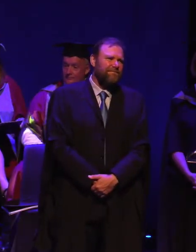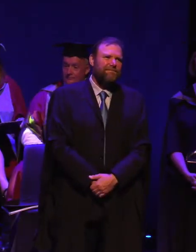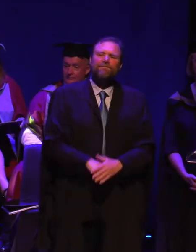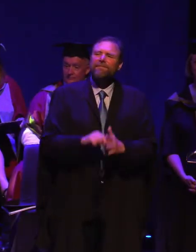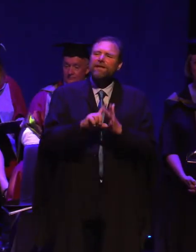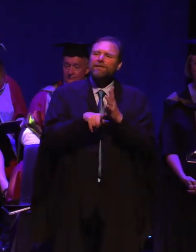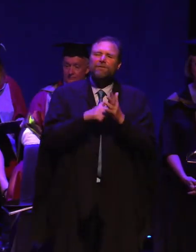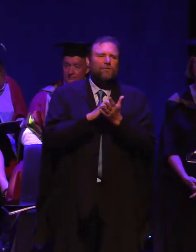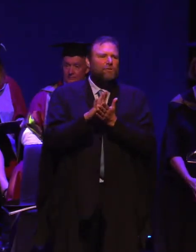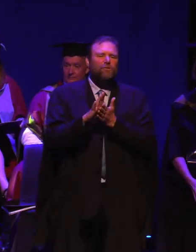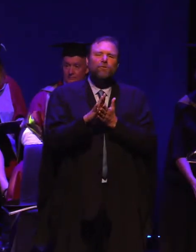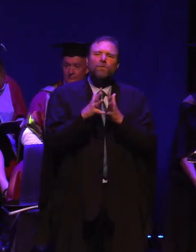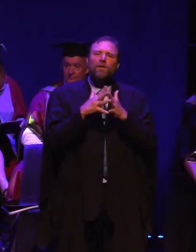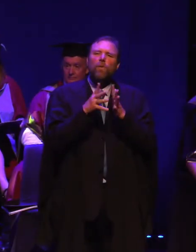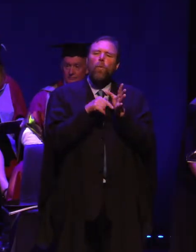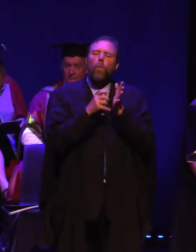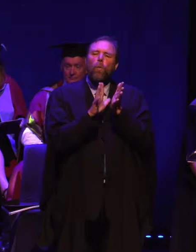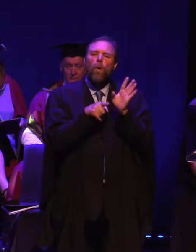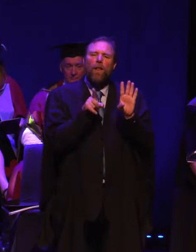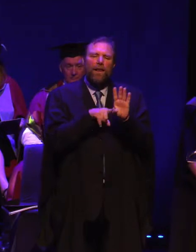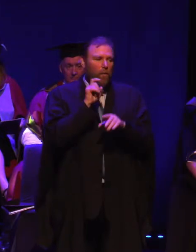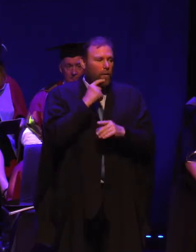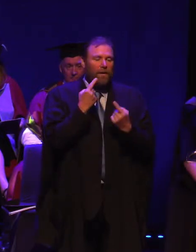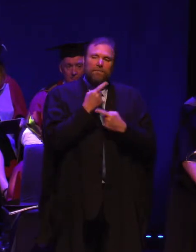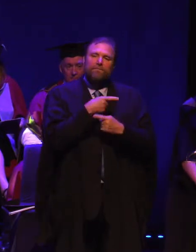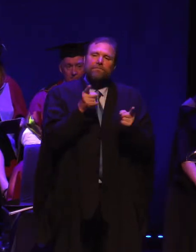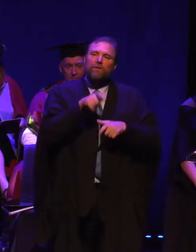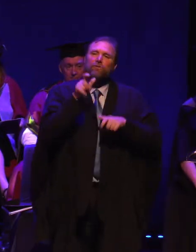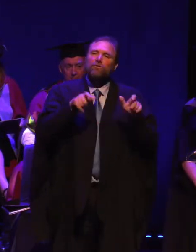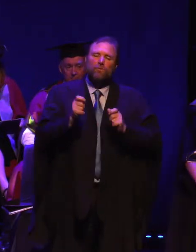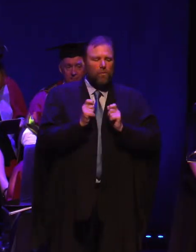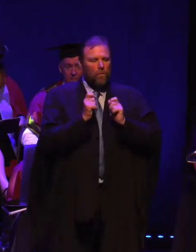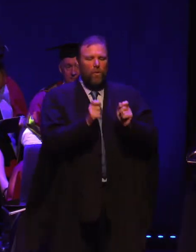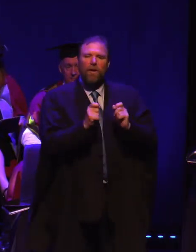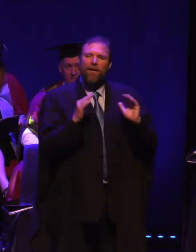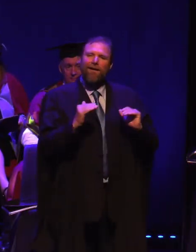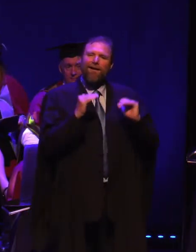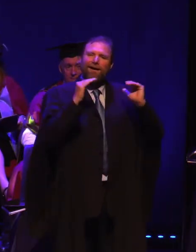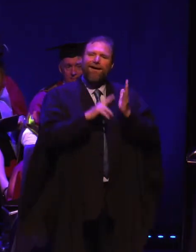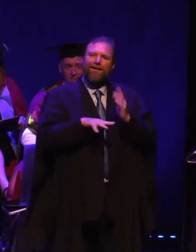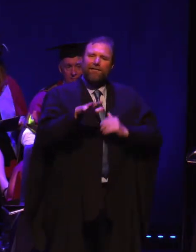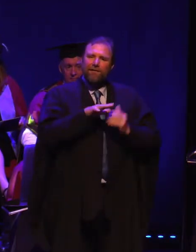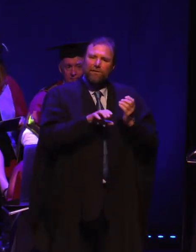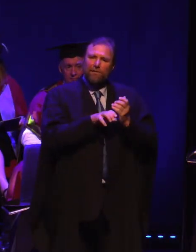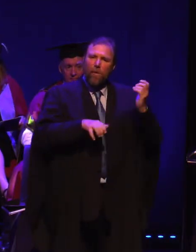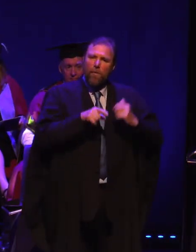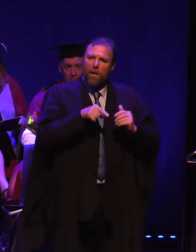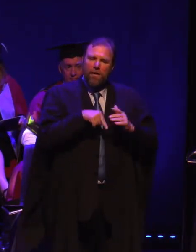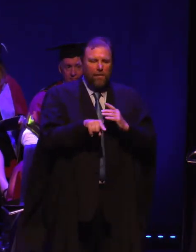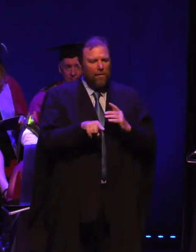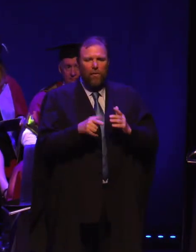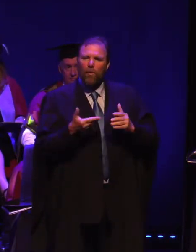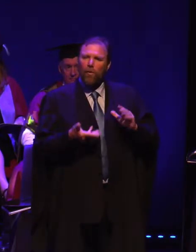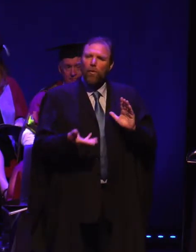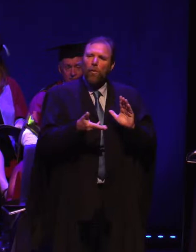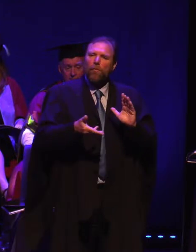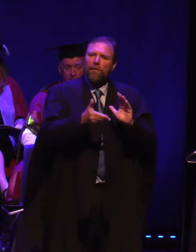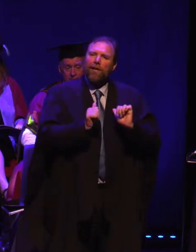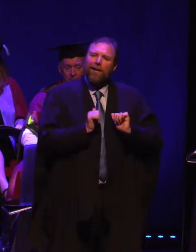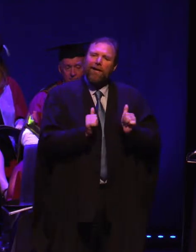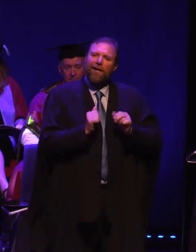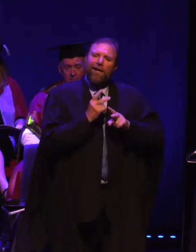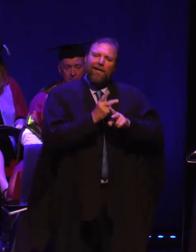Judith Watley will announce the students who have been awarded Higher National Diploma, Complementary Healthcare with